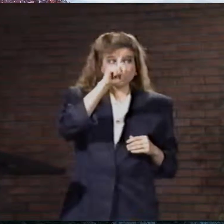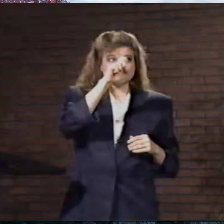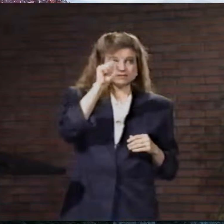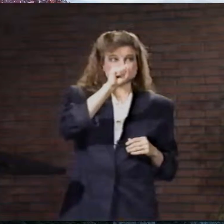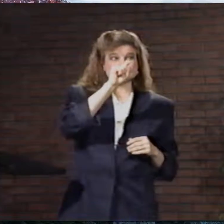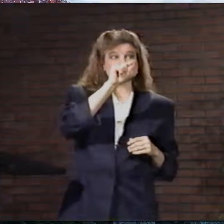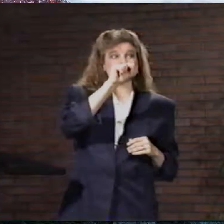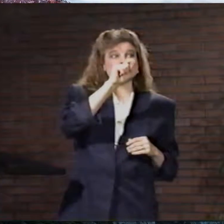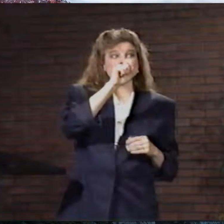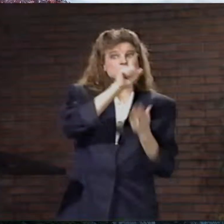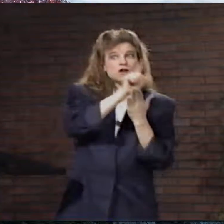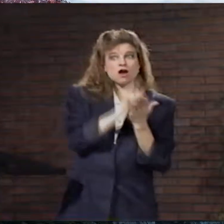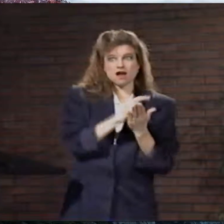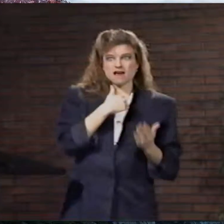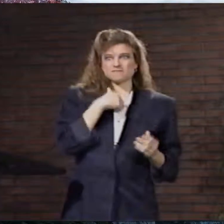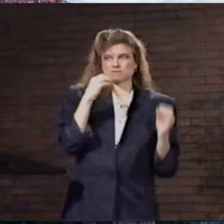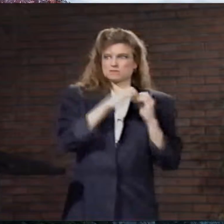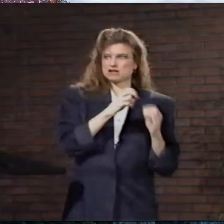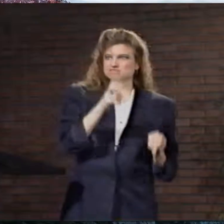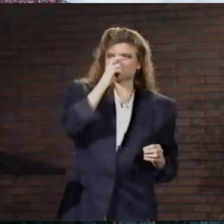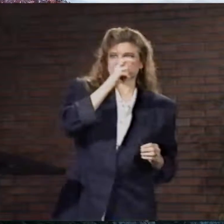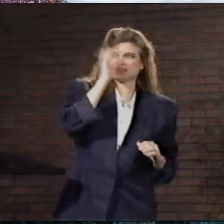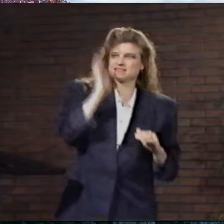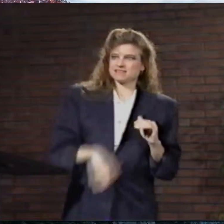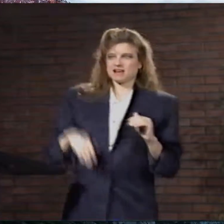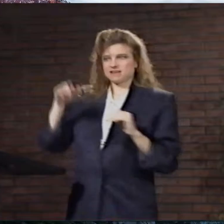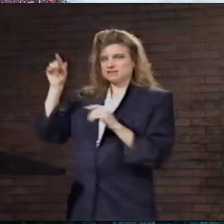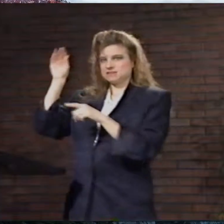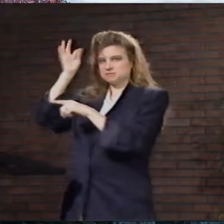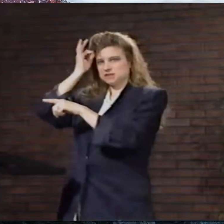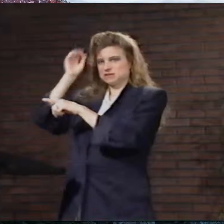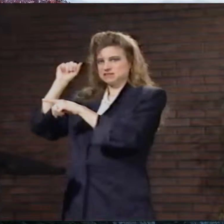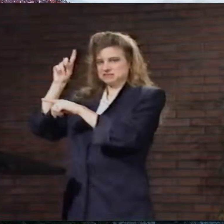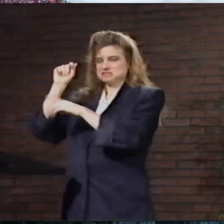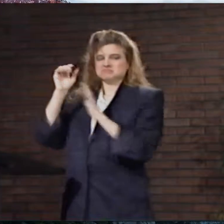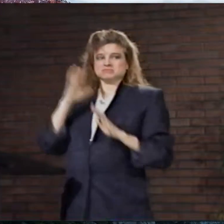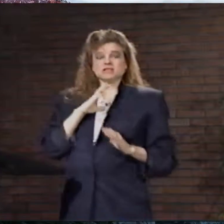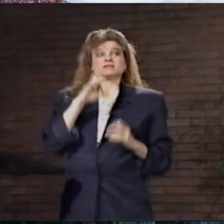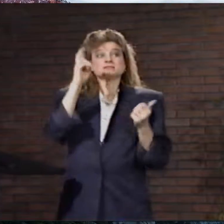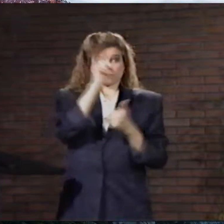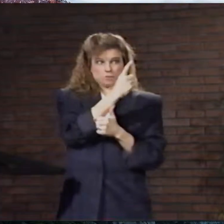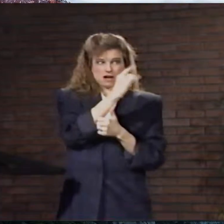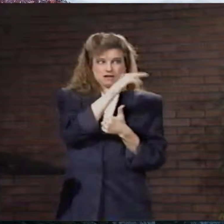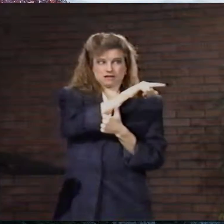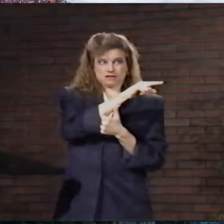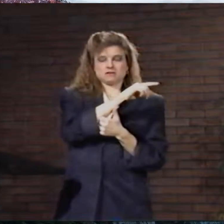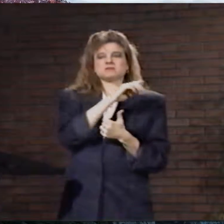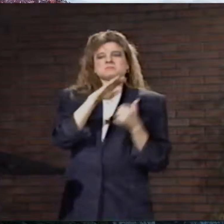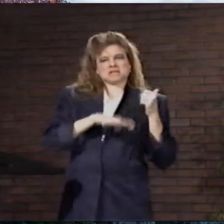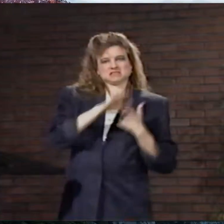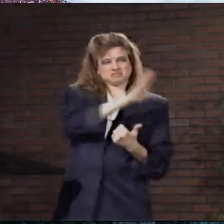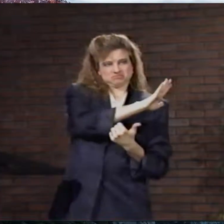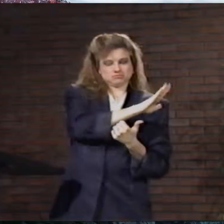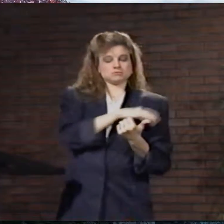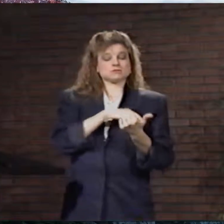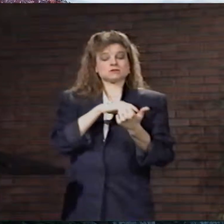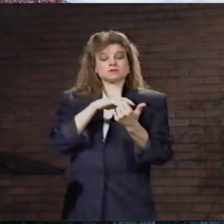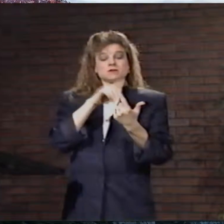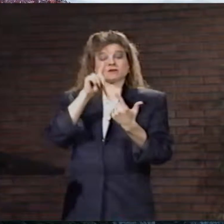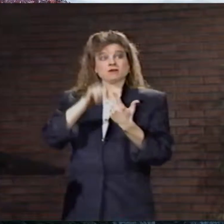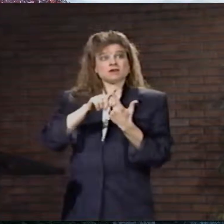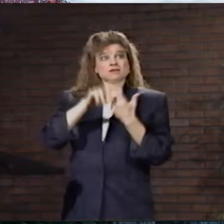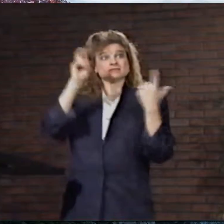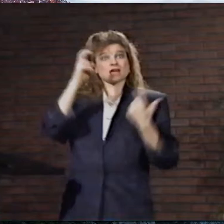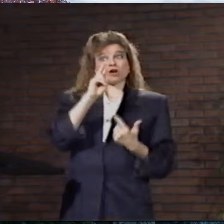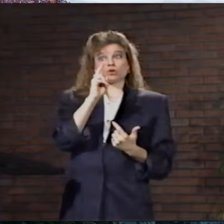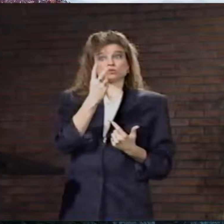there are over 15 people, you need to have an interpreter. If there are less than 15, you don't need one. And